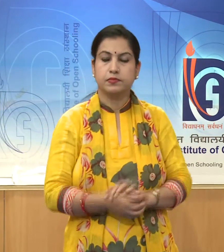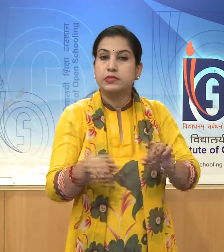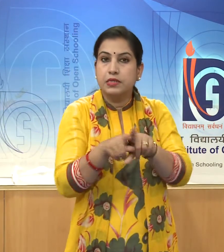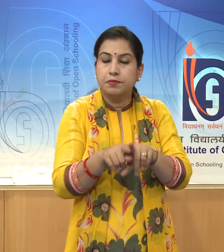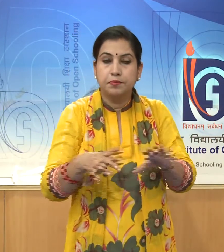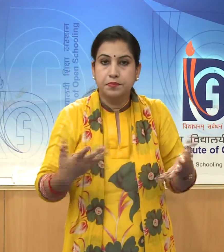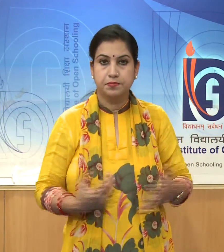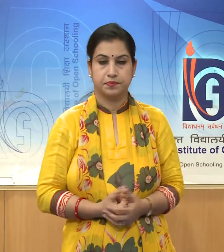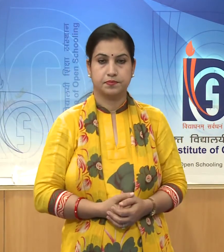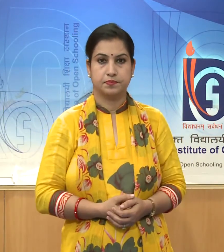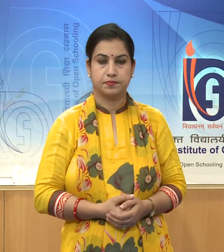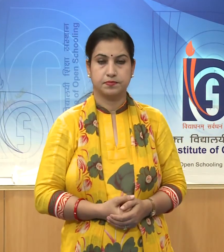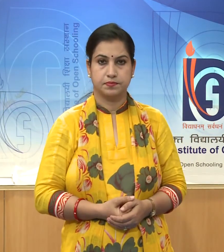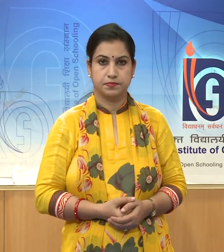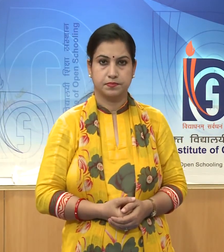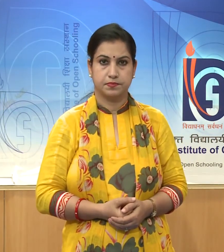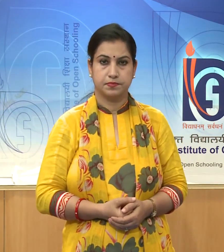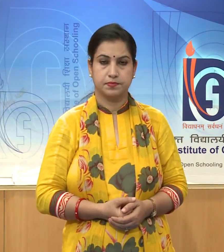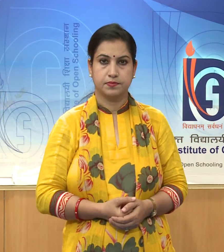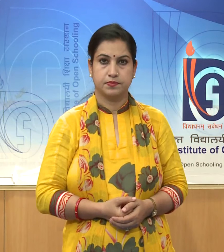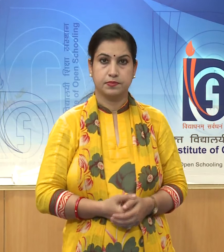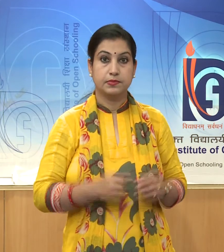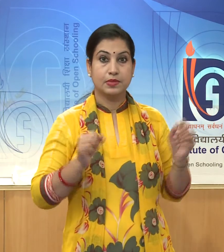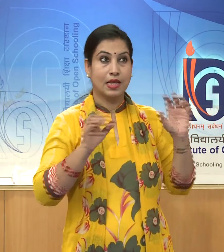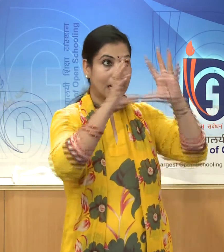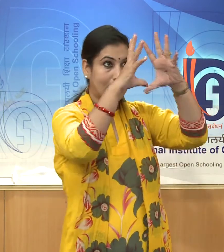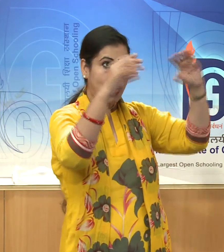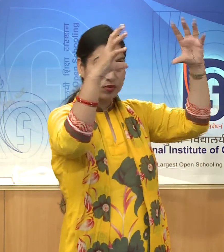like swirling cloud,